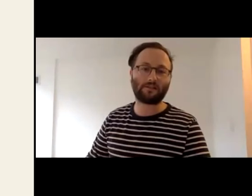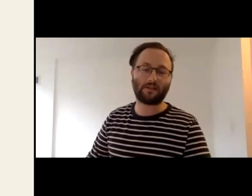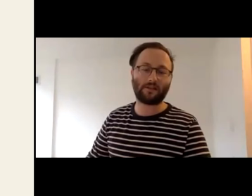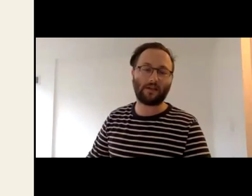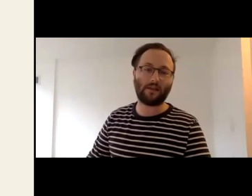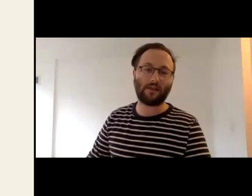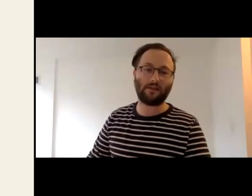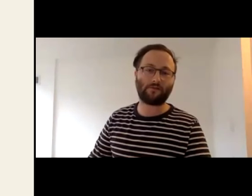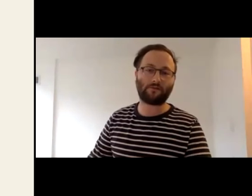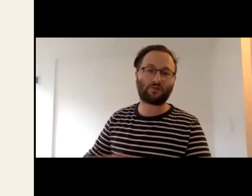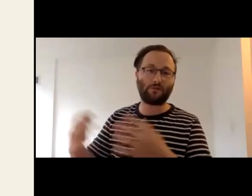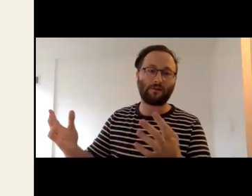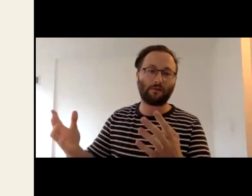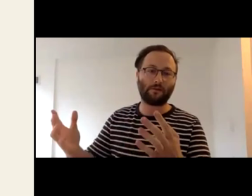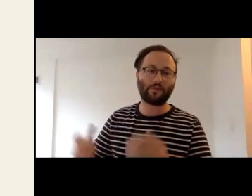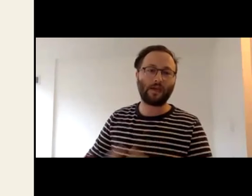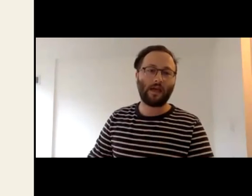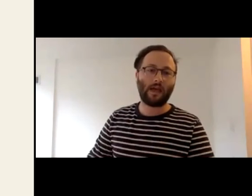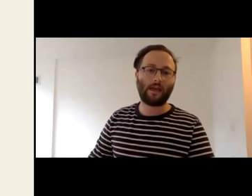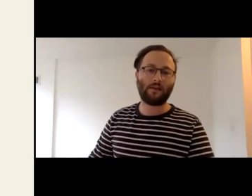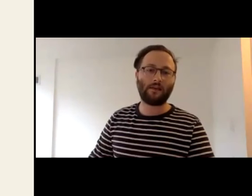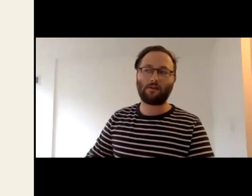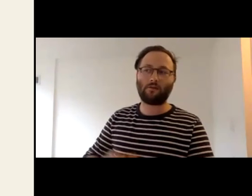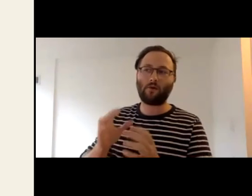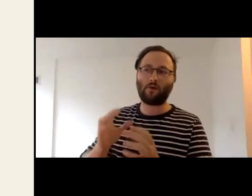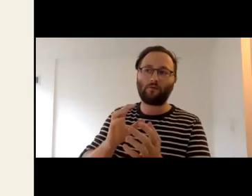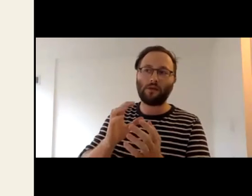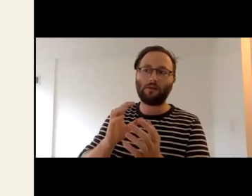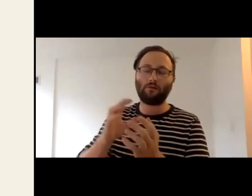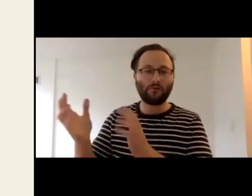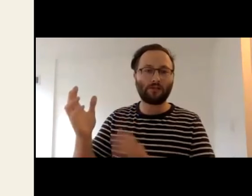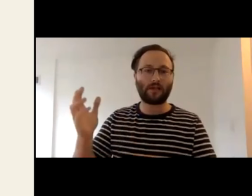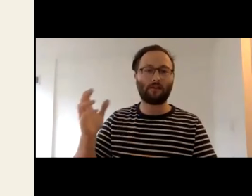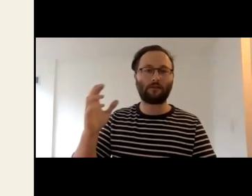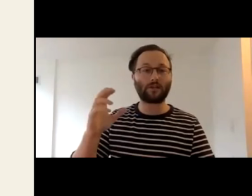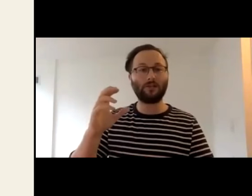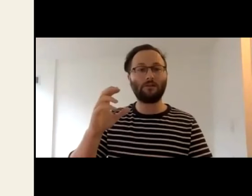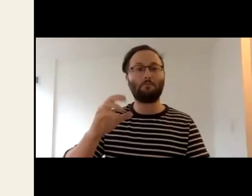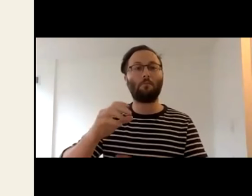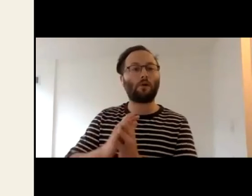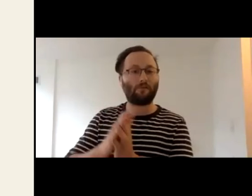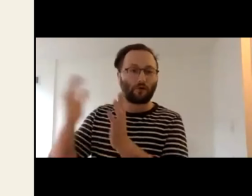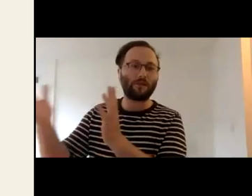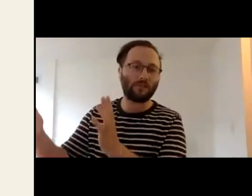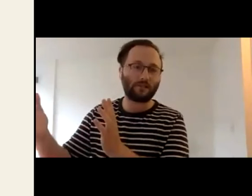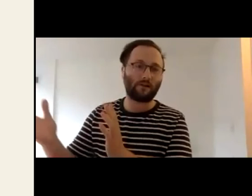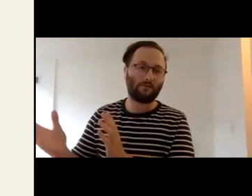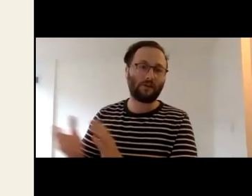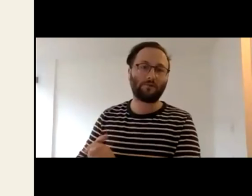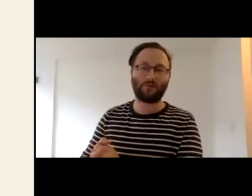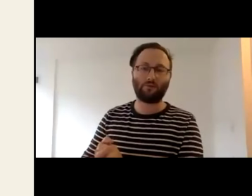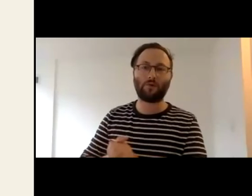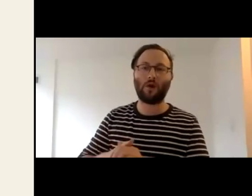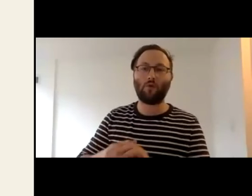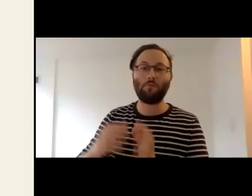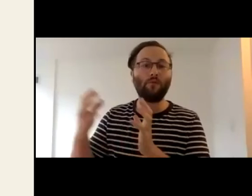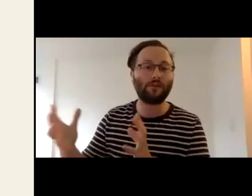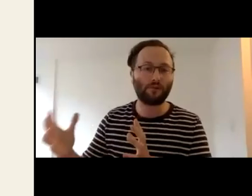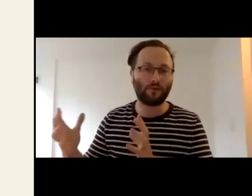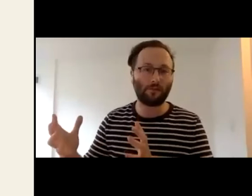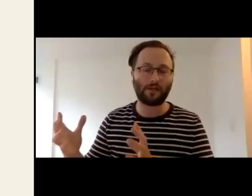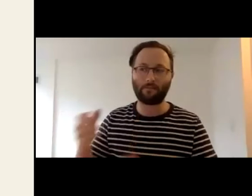and then sort of streaming them. And what we lose is that there's actually more affordances that are available to you when we